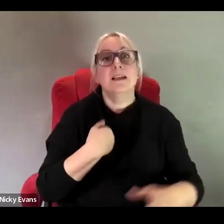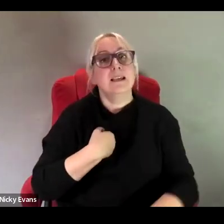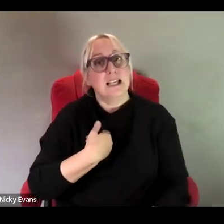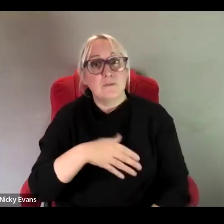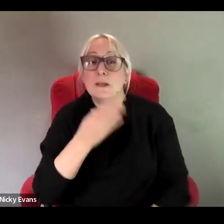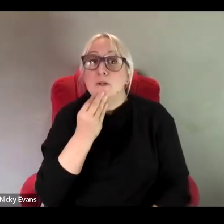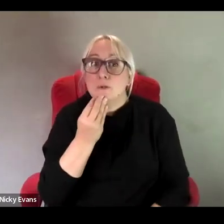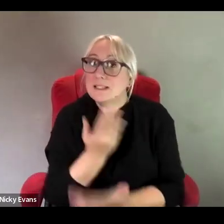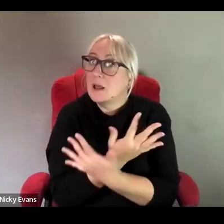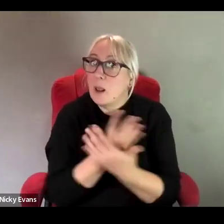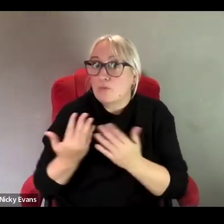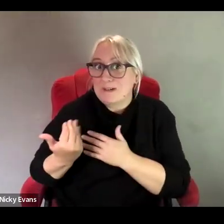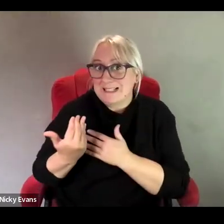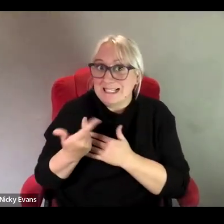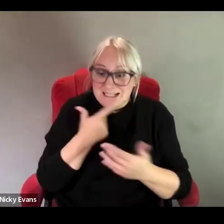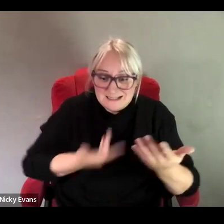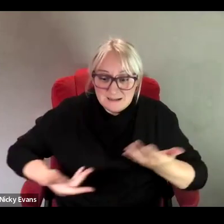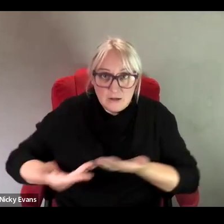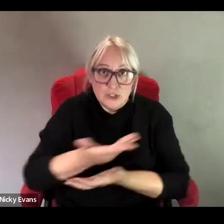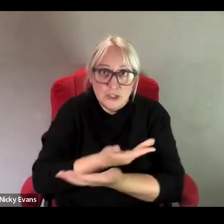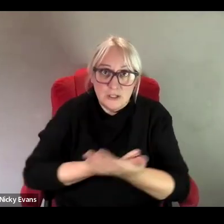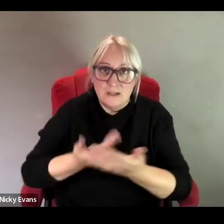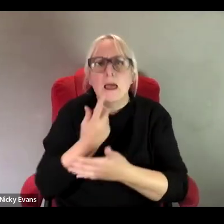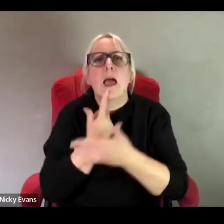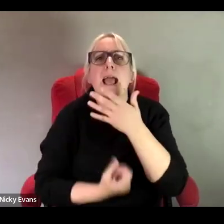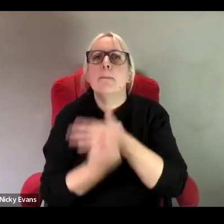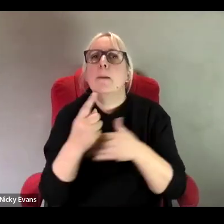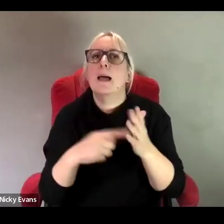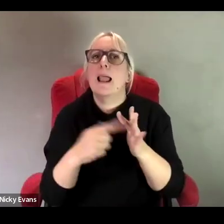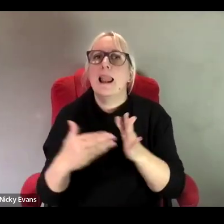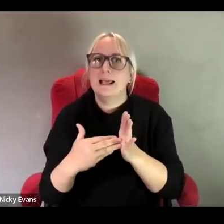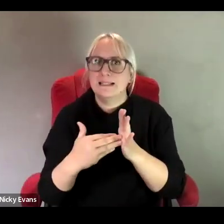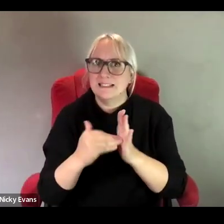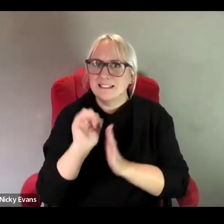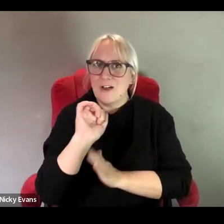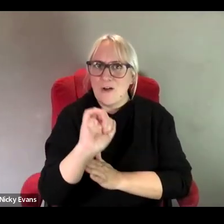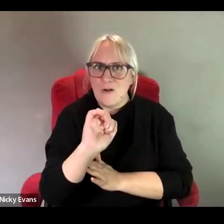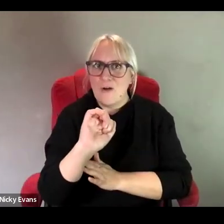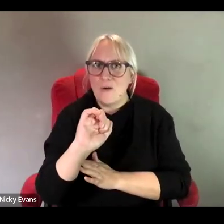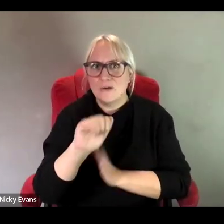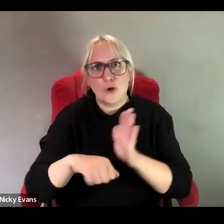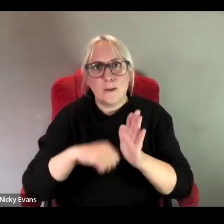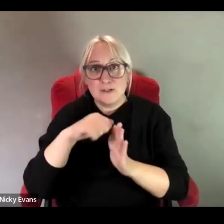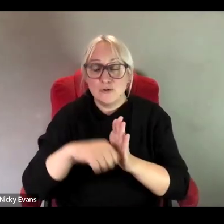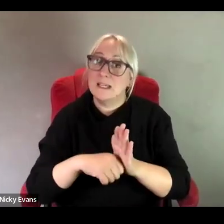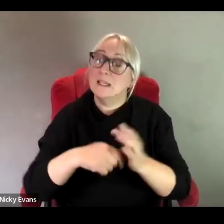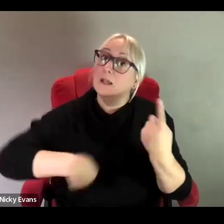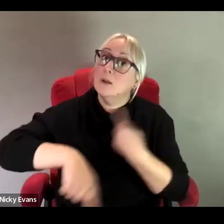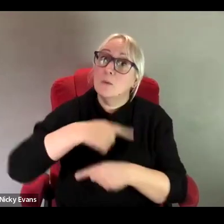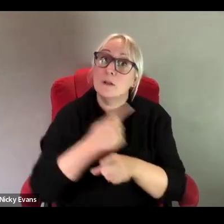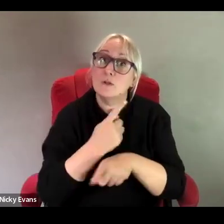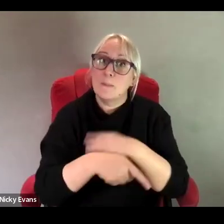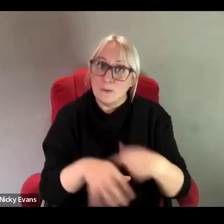discussions is, it came up in Liz's video, is that when we talk about safeguards, when we talk